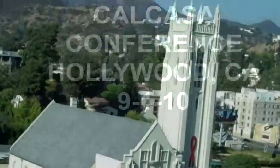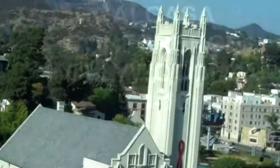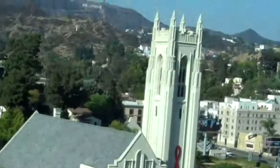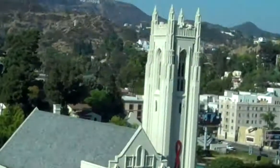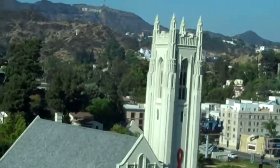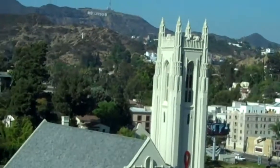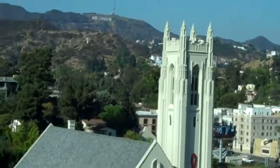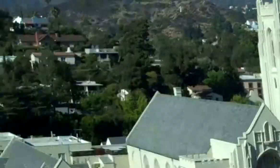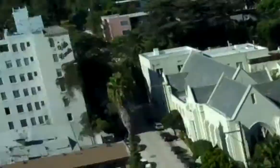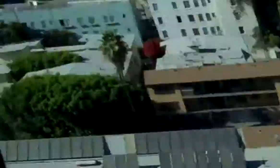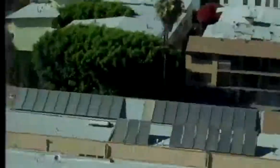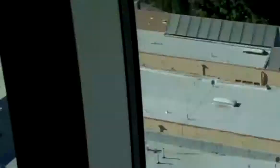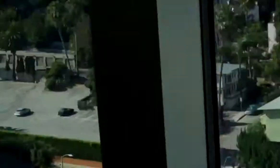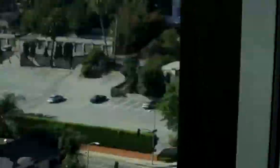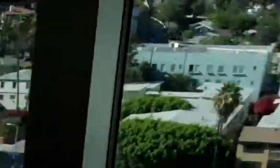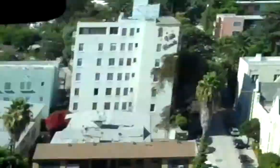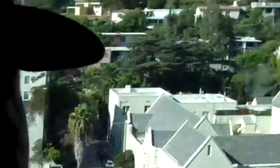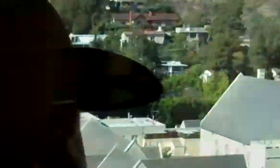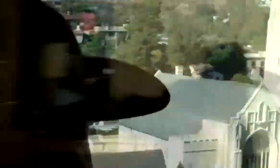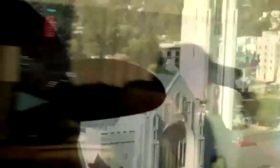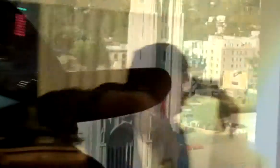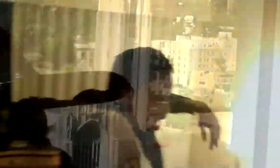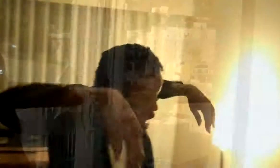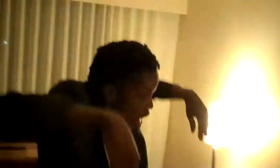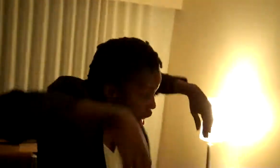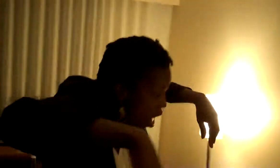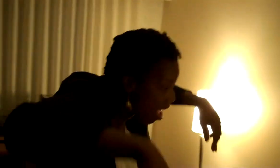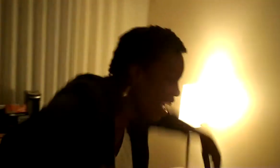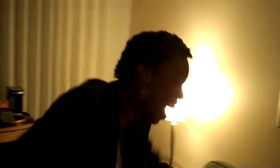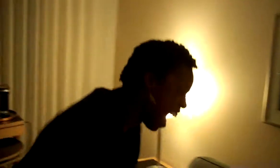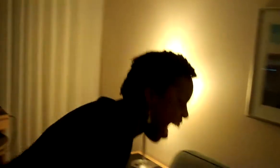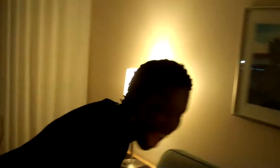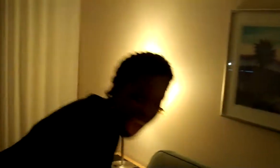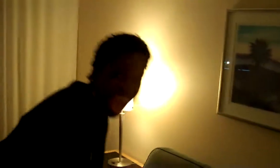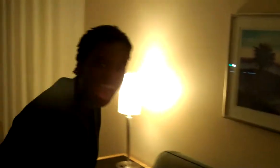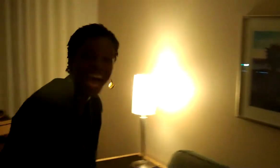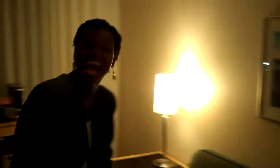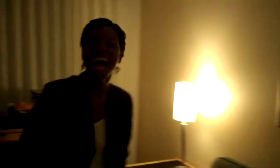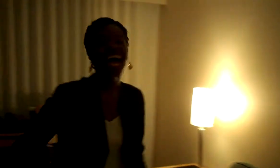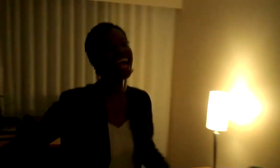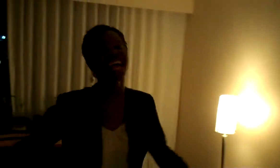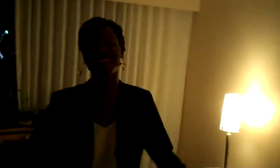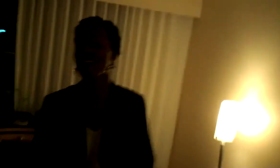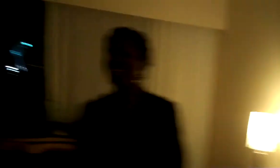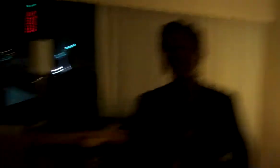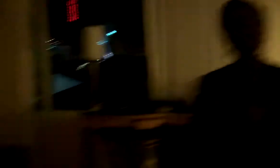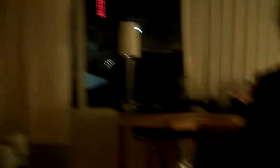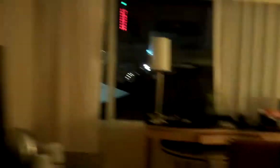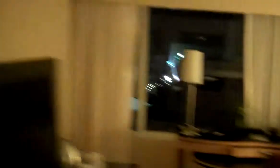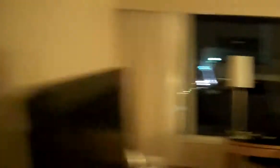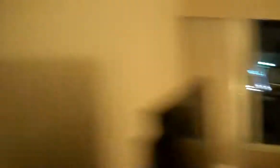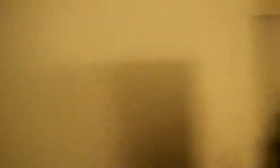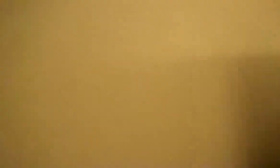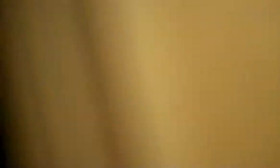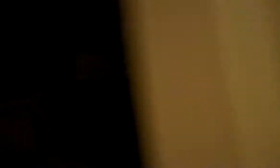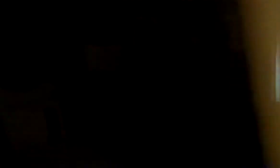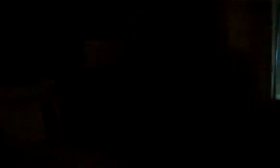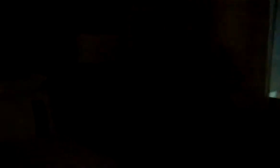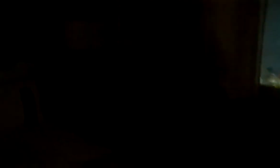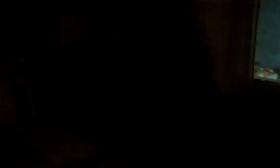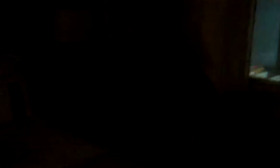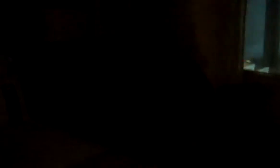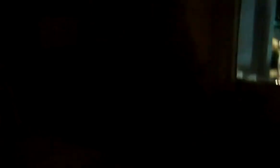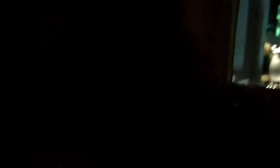That's up here baby. If you look way back there, you Lady Taze, what's happening? Why is your room like this?